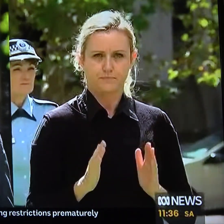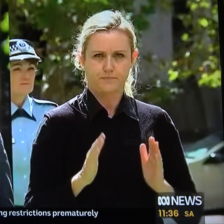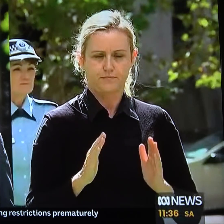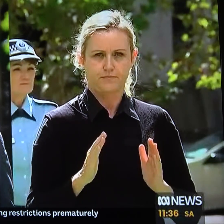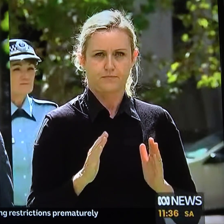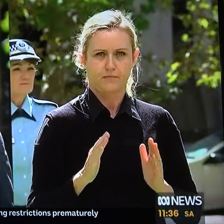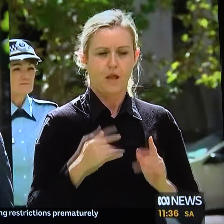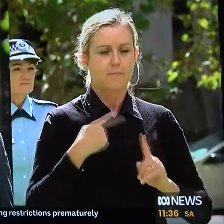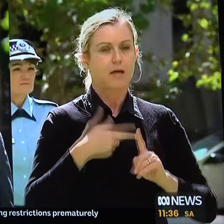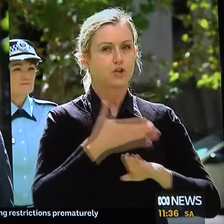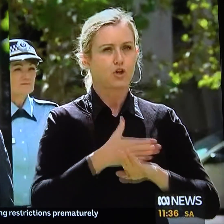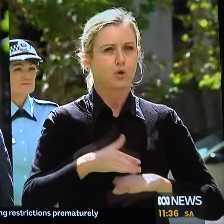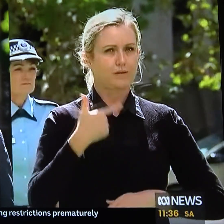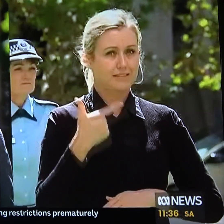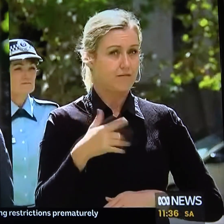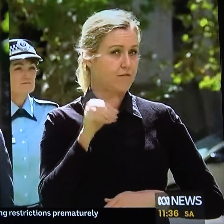2,854 cases in total.